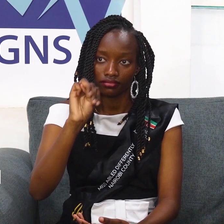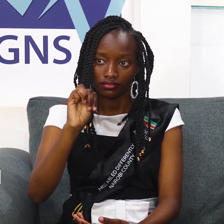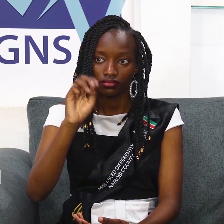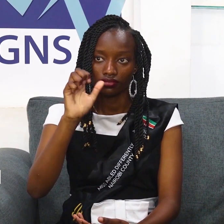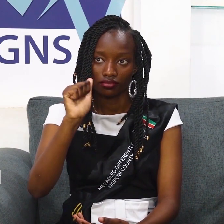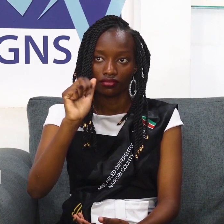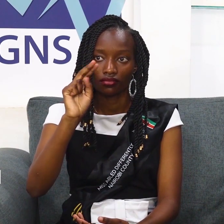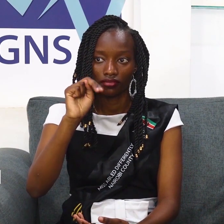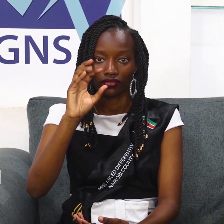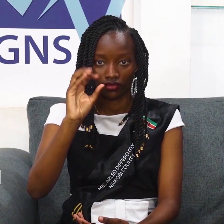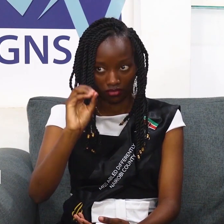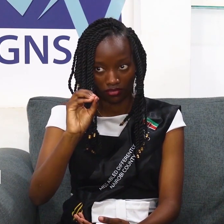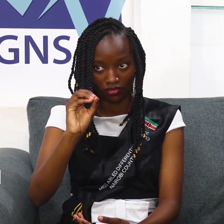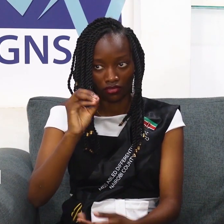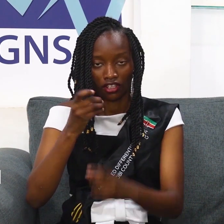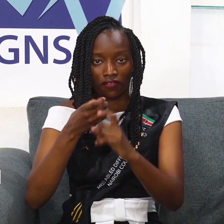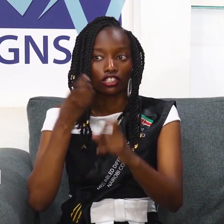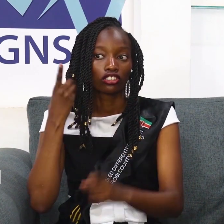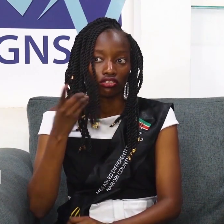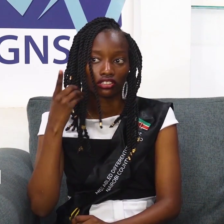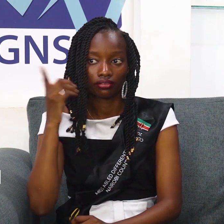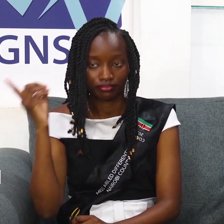For me, I remember I used to work with Maono.